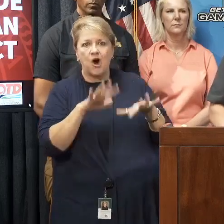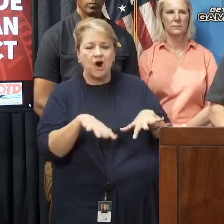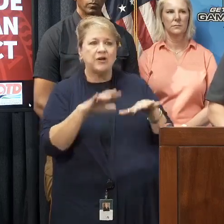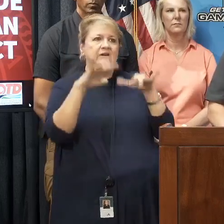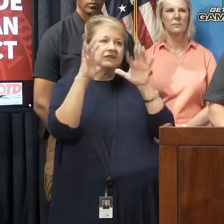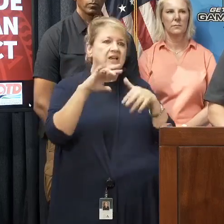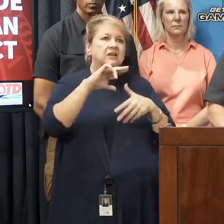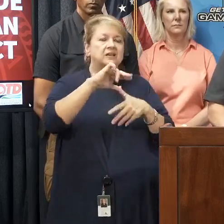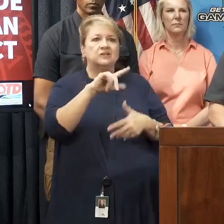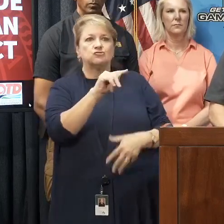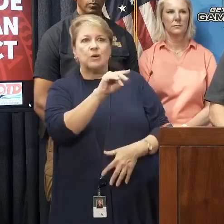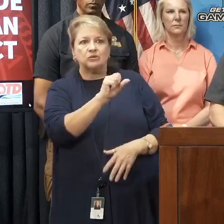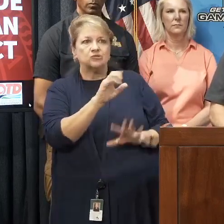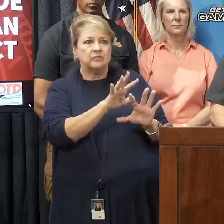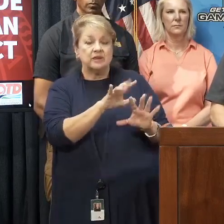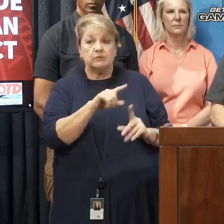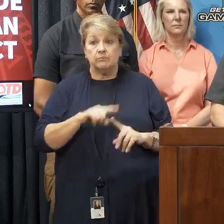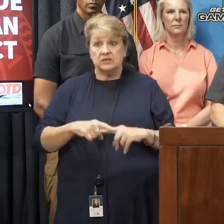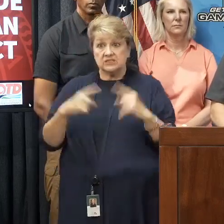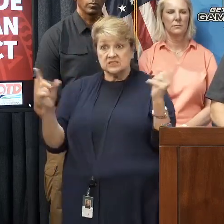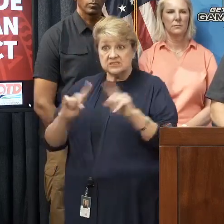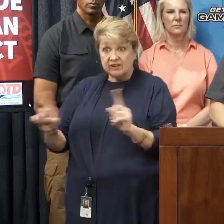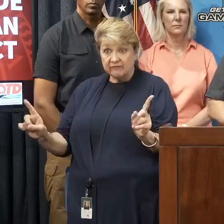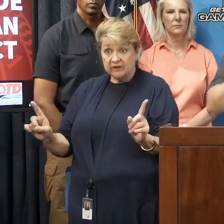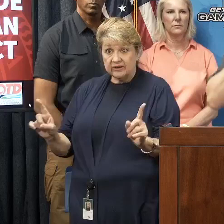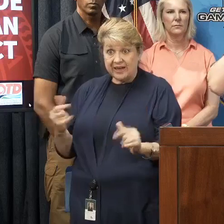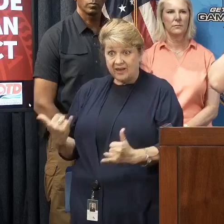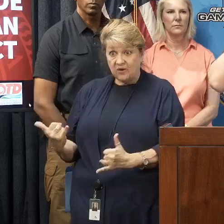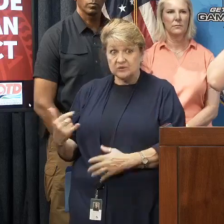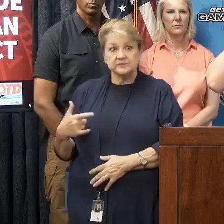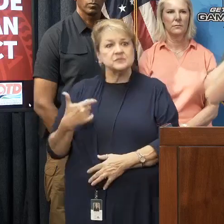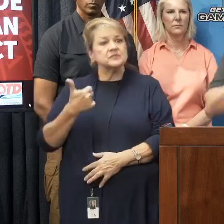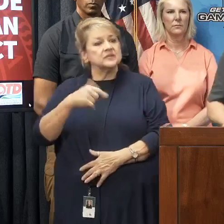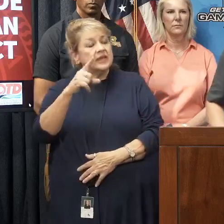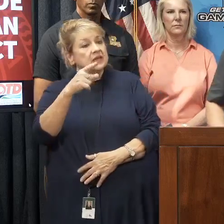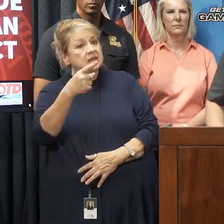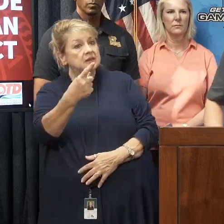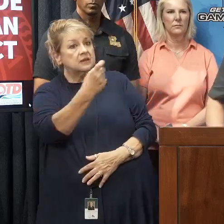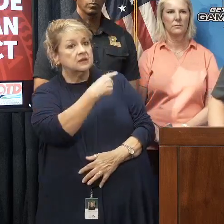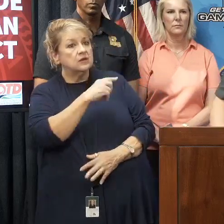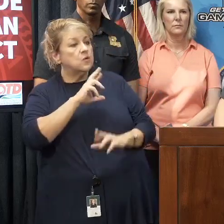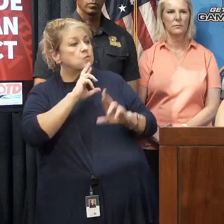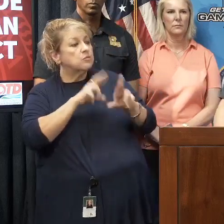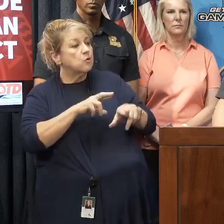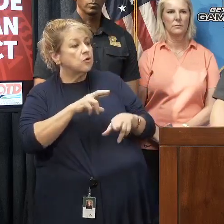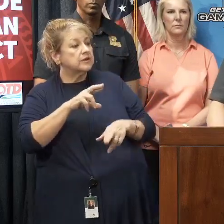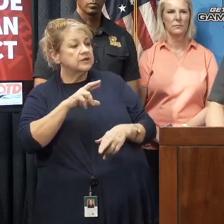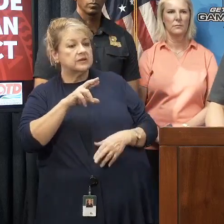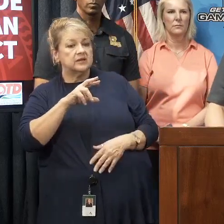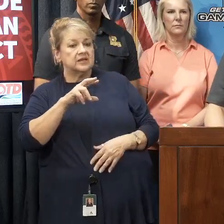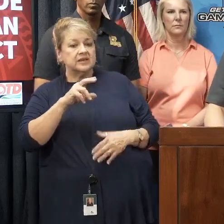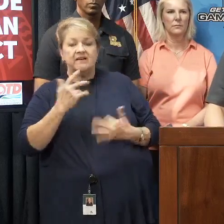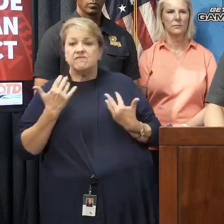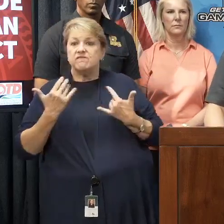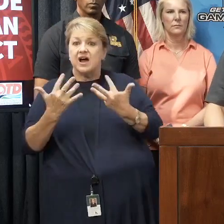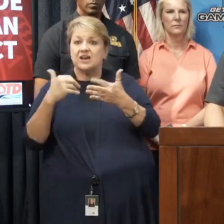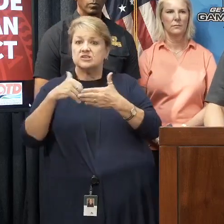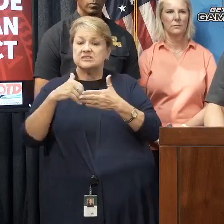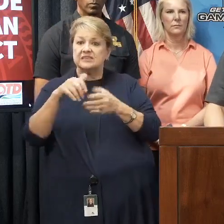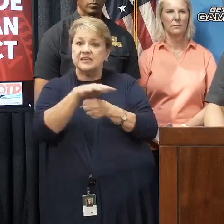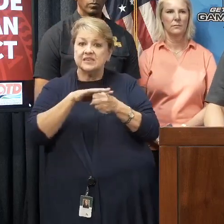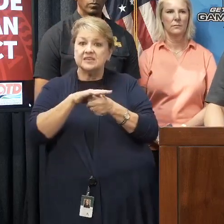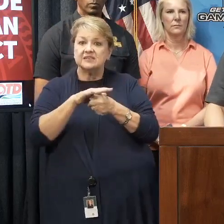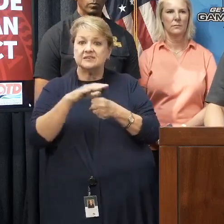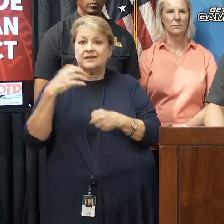we don't pay heed to it. Have there been any reported mass or wildfires in the capital region or surrounding